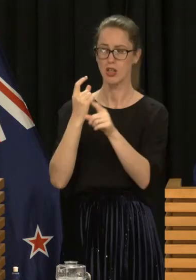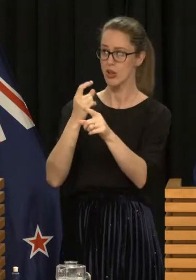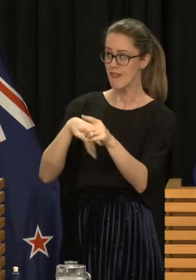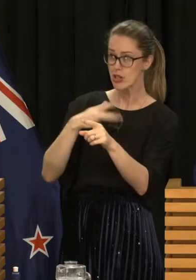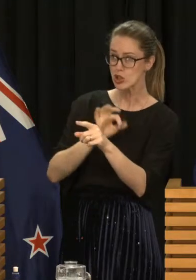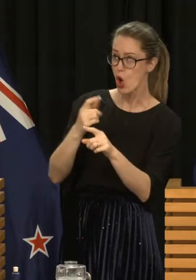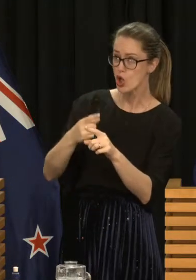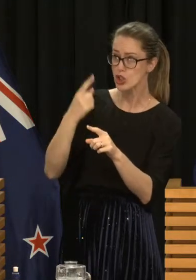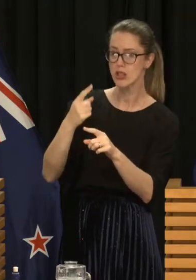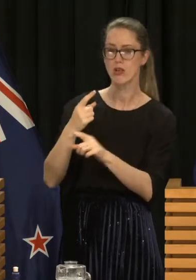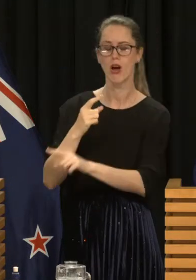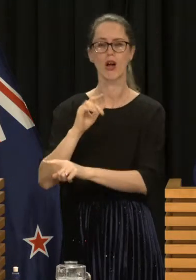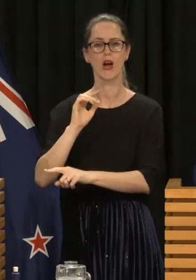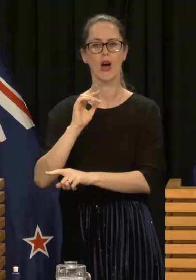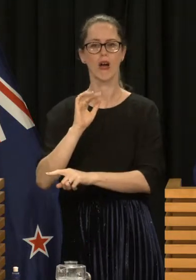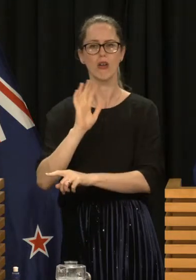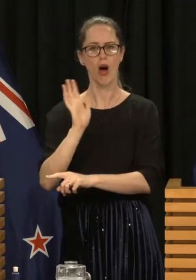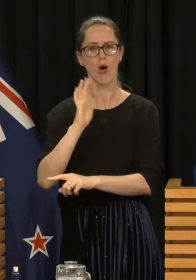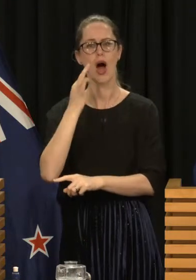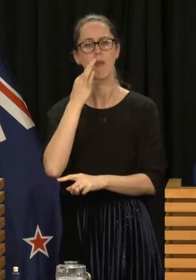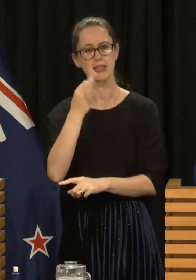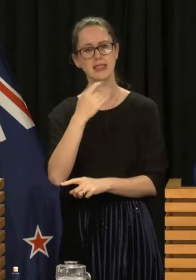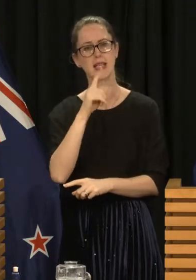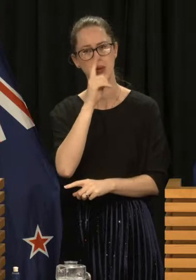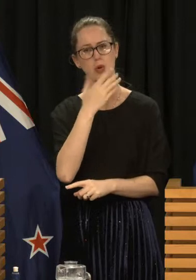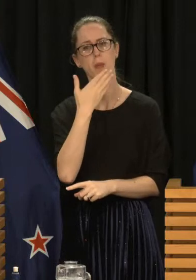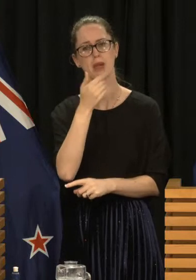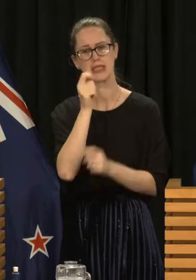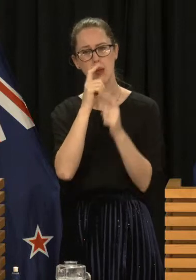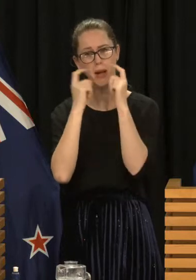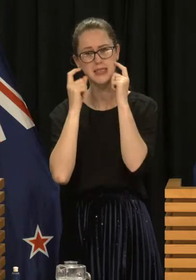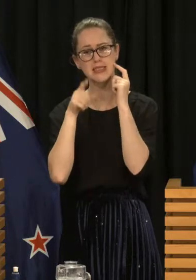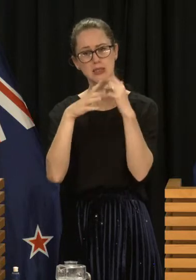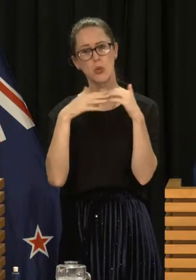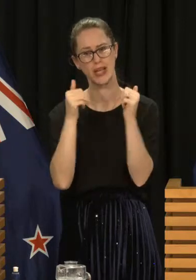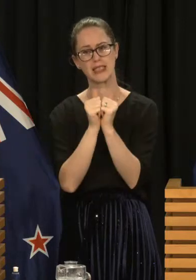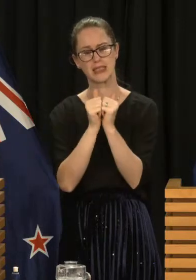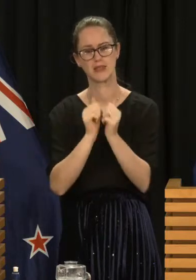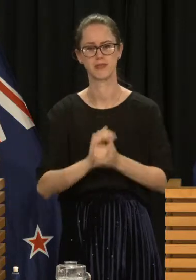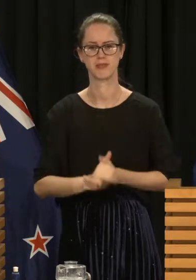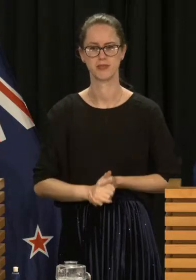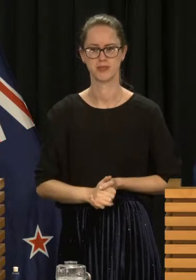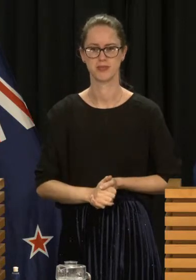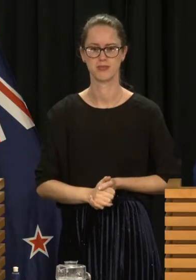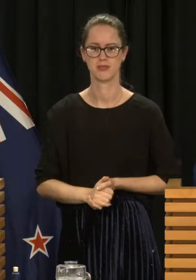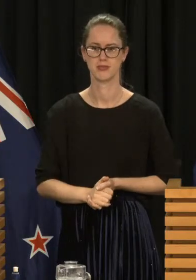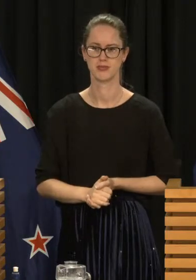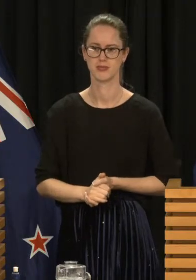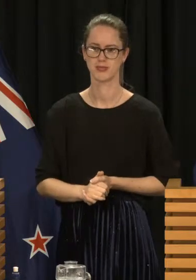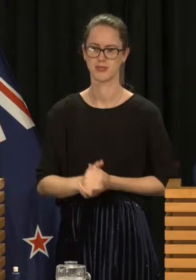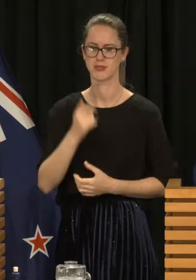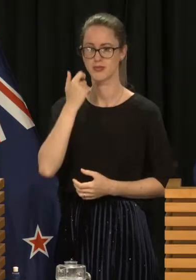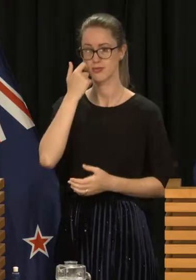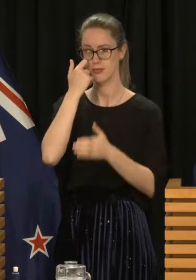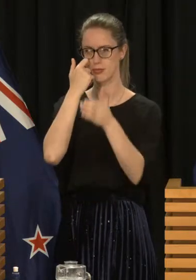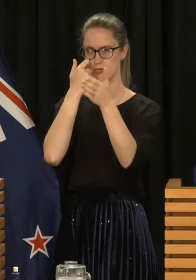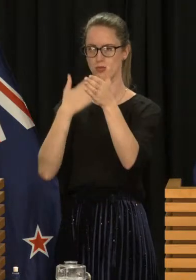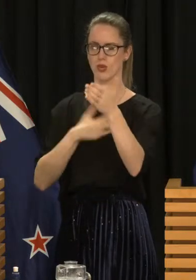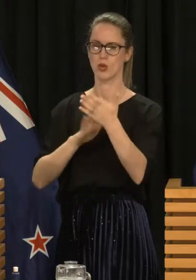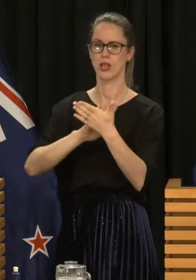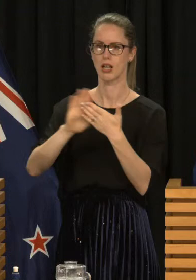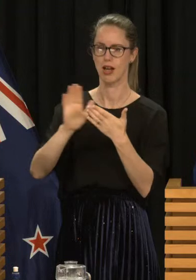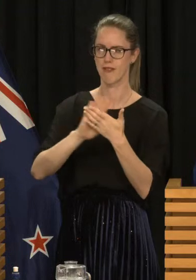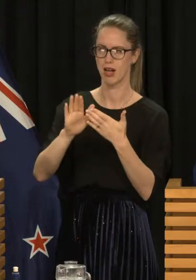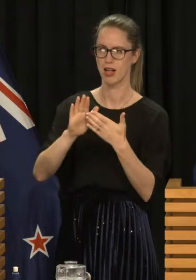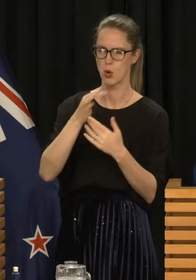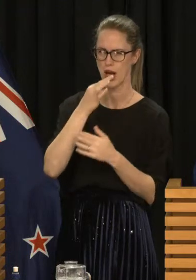around that. No, I'm not saying that. I wouldn't be asking people to be wearing masks over the weekend if we didn't think it was urgent. Jess. Can I just clarify something around the asking